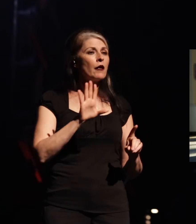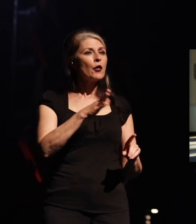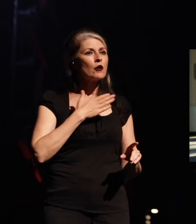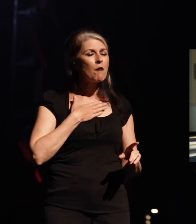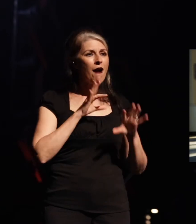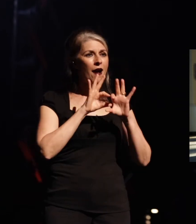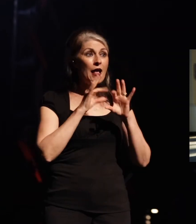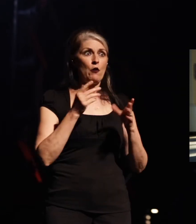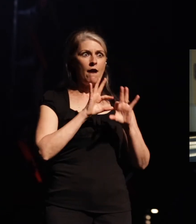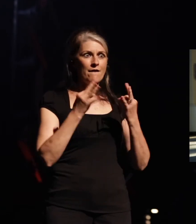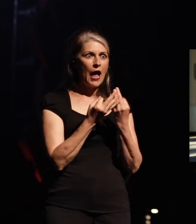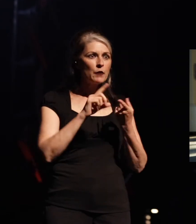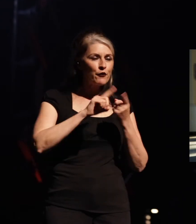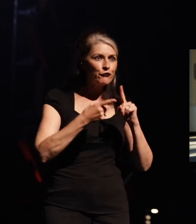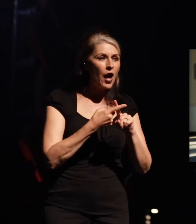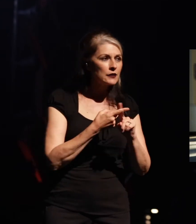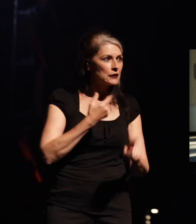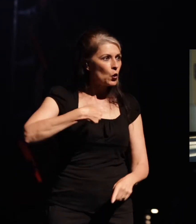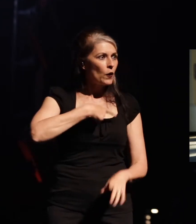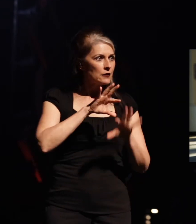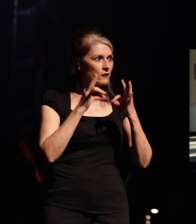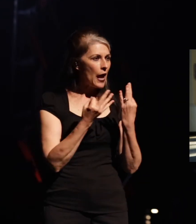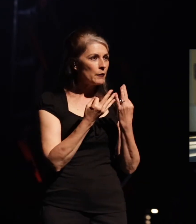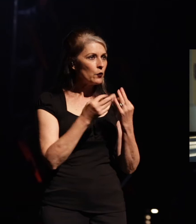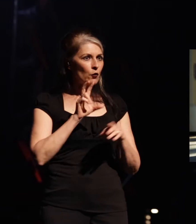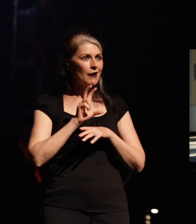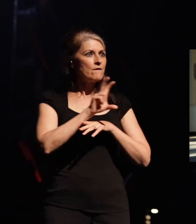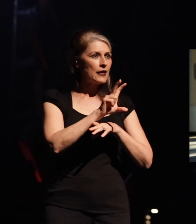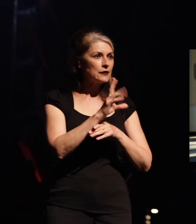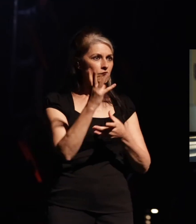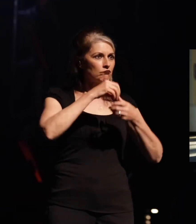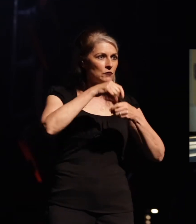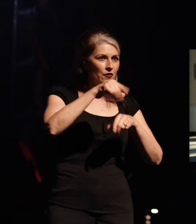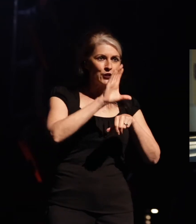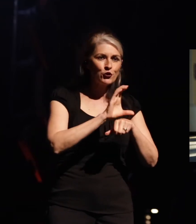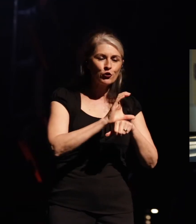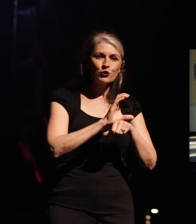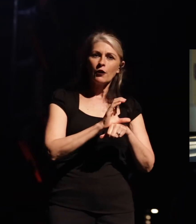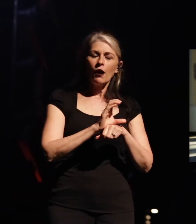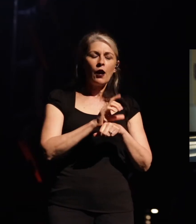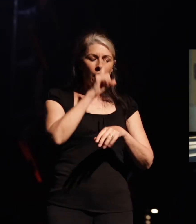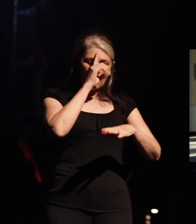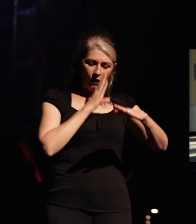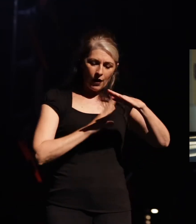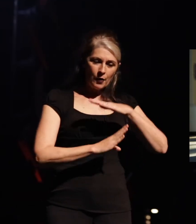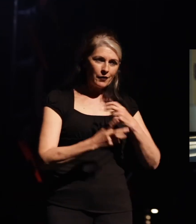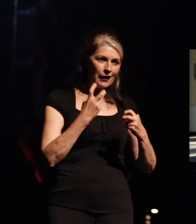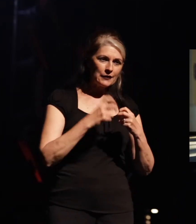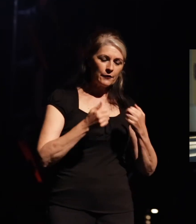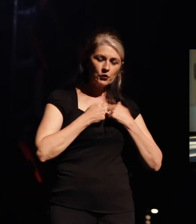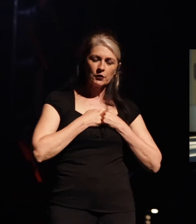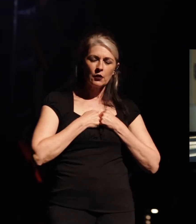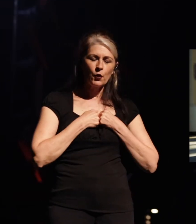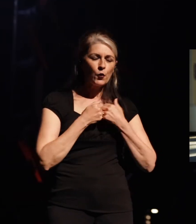we as a family were invested in the church. So it was very humbling and very hard to open up and just